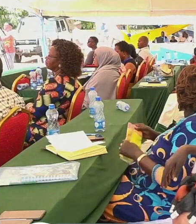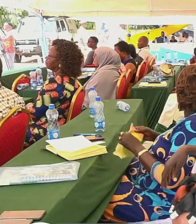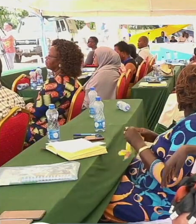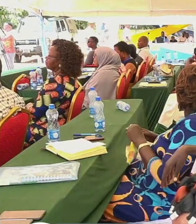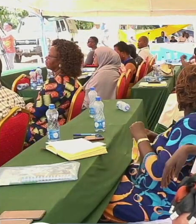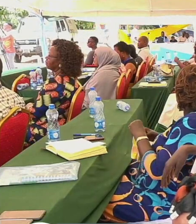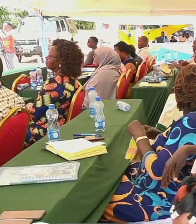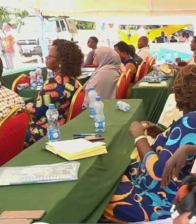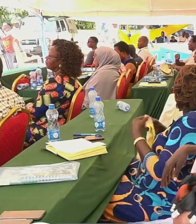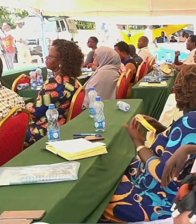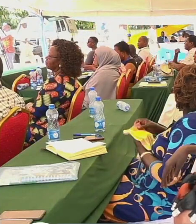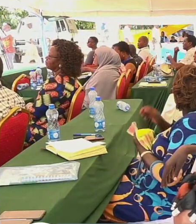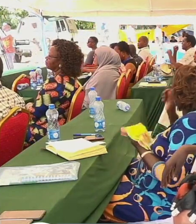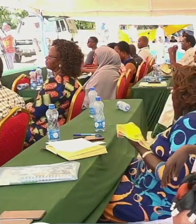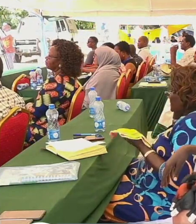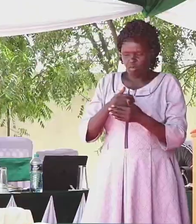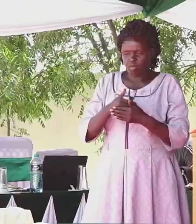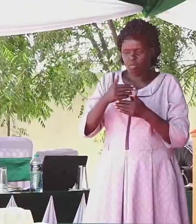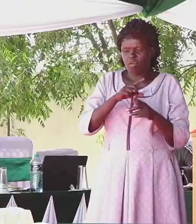goes to the following.